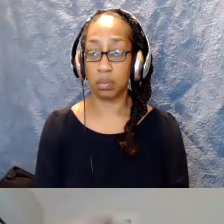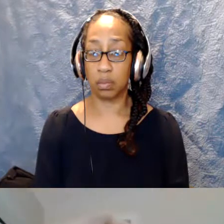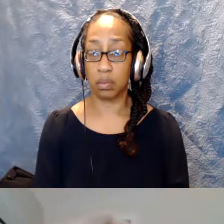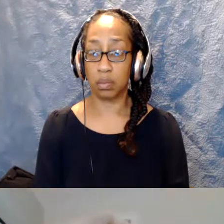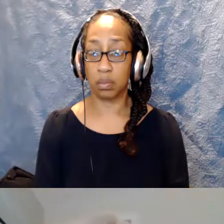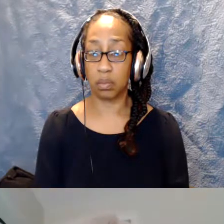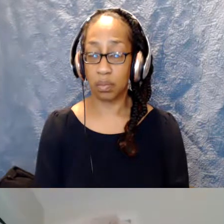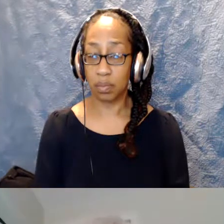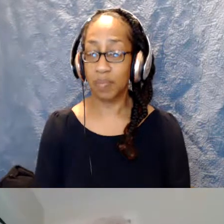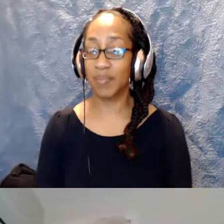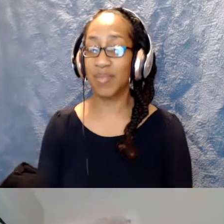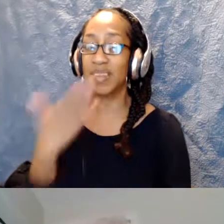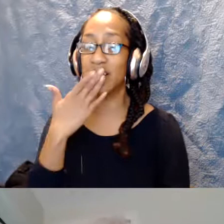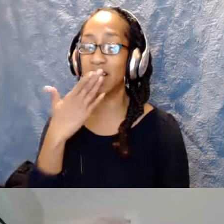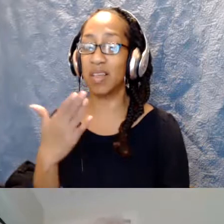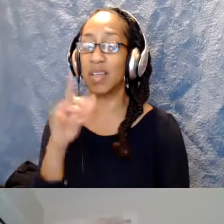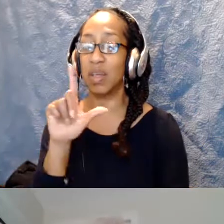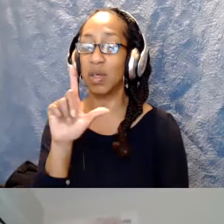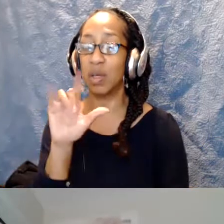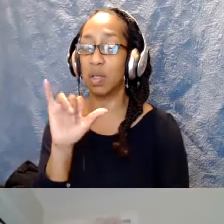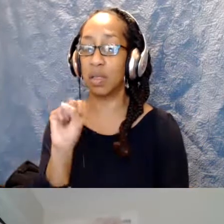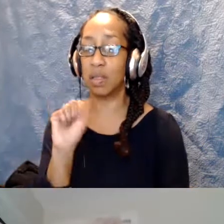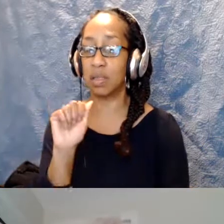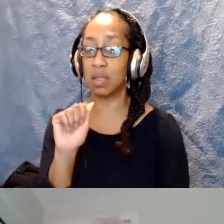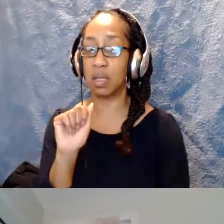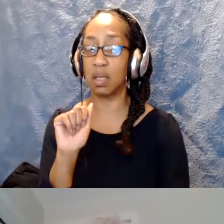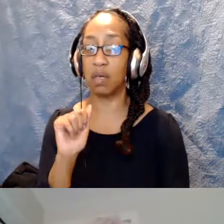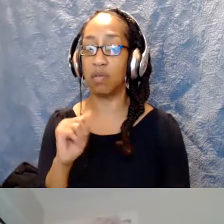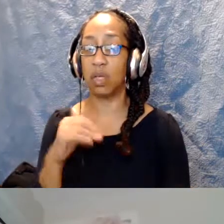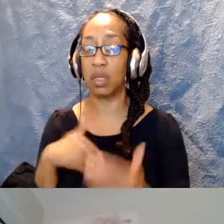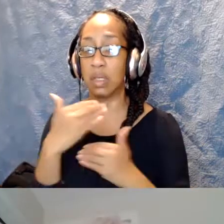All right, thank you, Lisa. If we could go to the next slide, please.